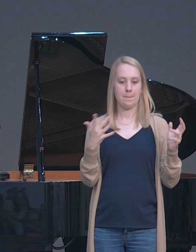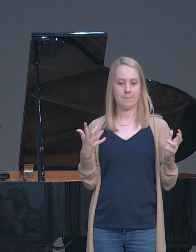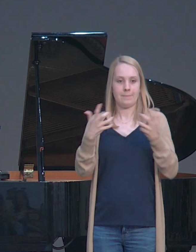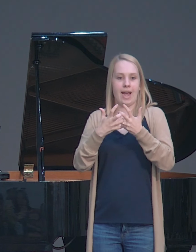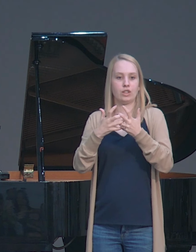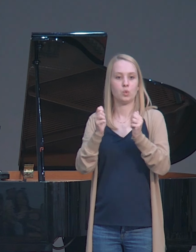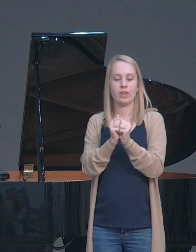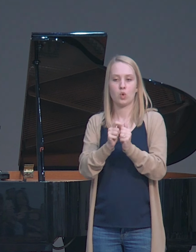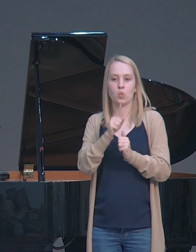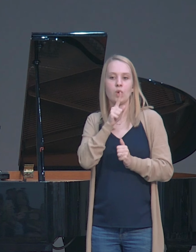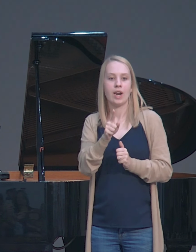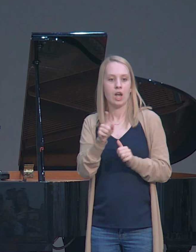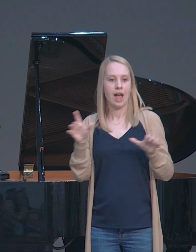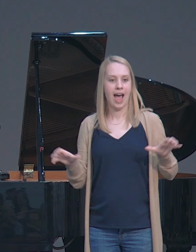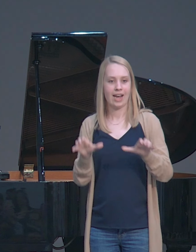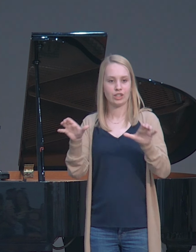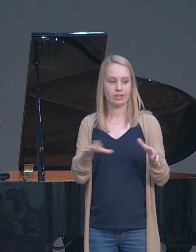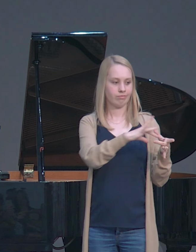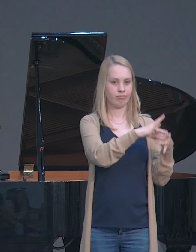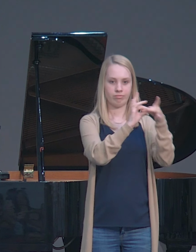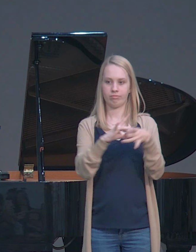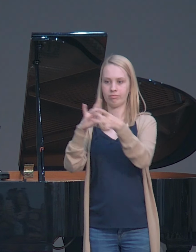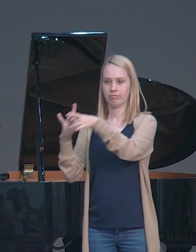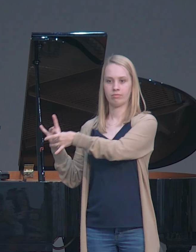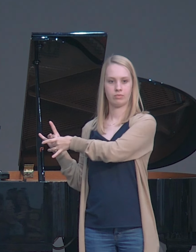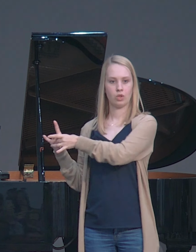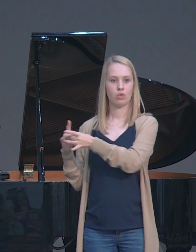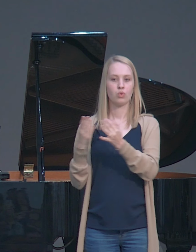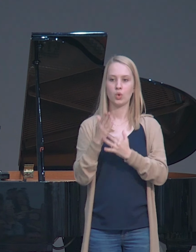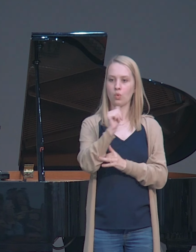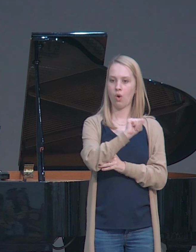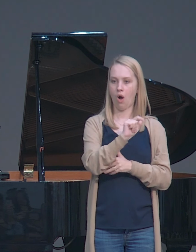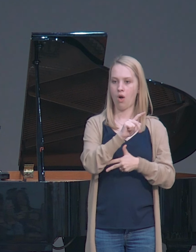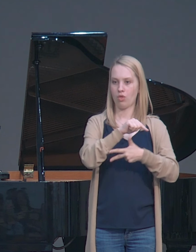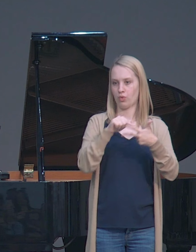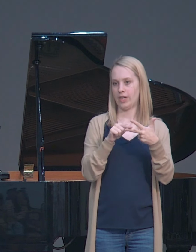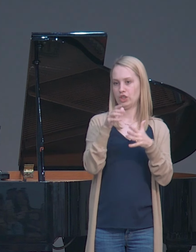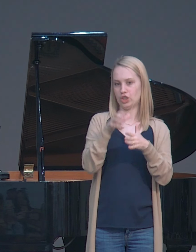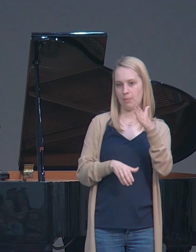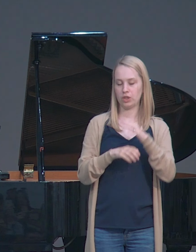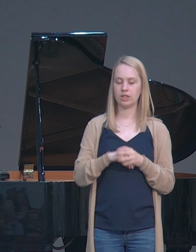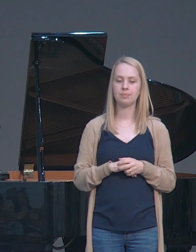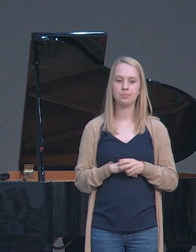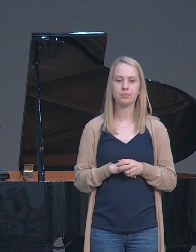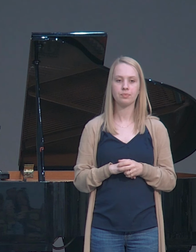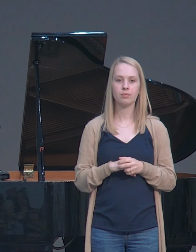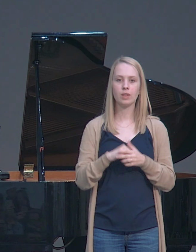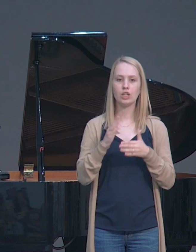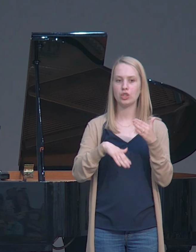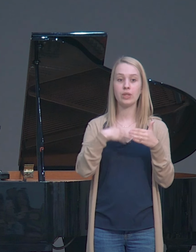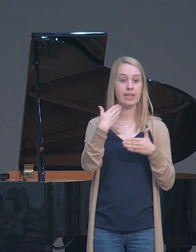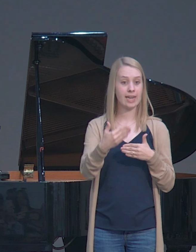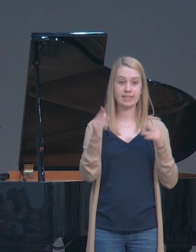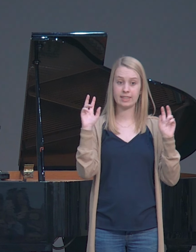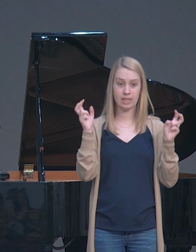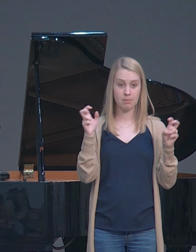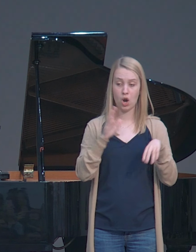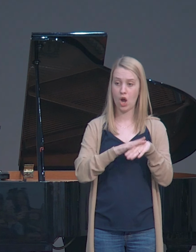actions, it's flowing through all three chapters of Jesus' sermon. So we shouldn't be surprised that the next subject on Jesus'